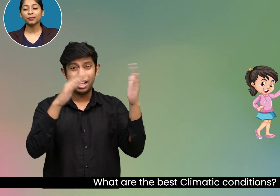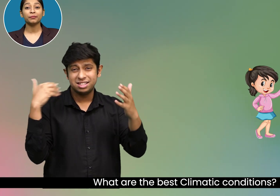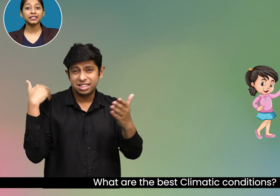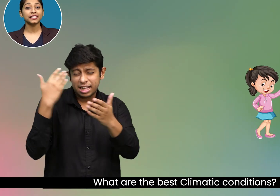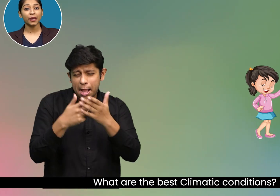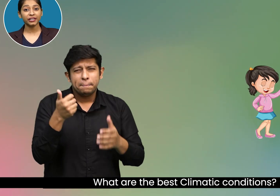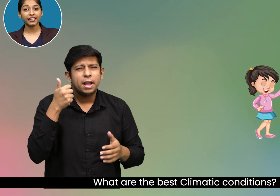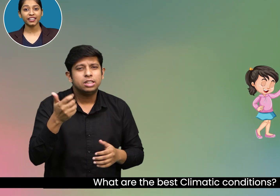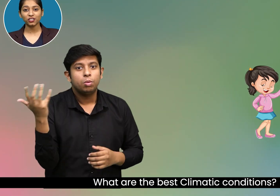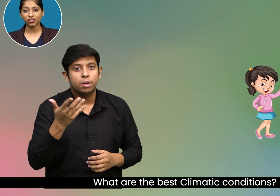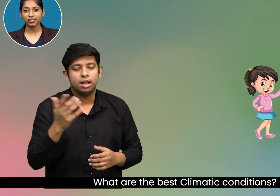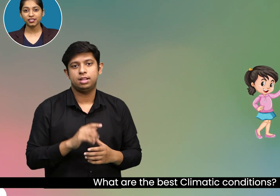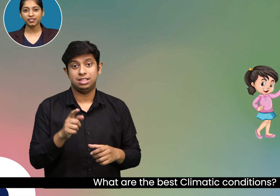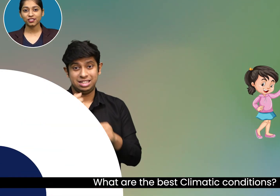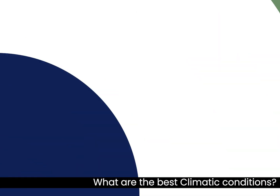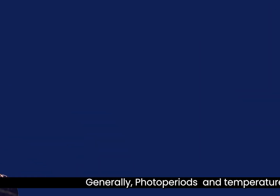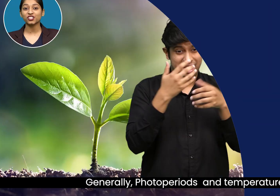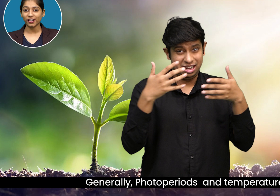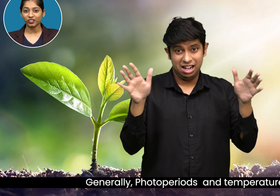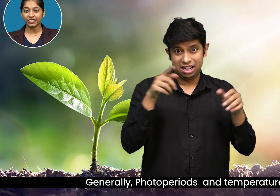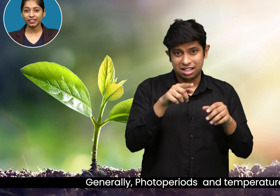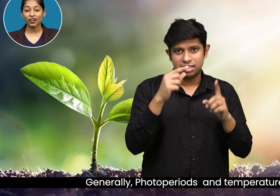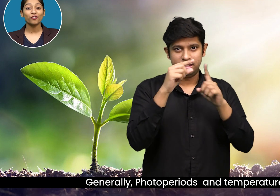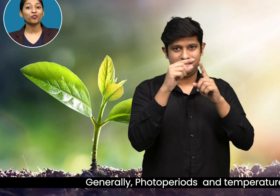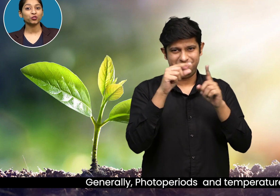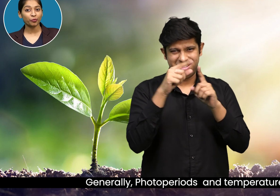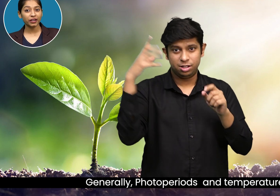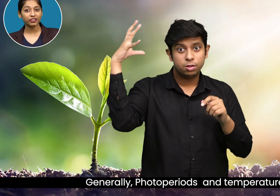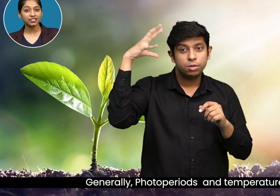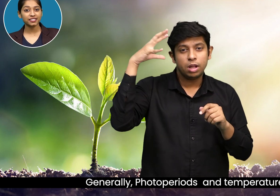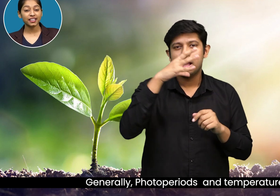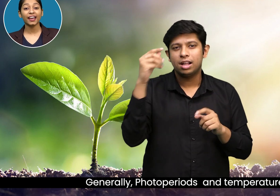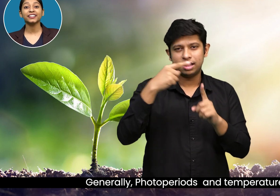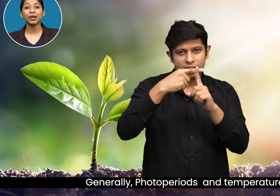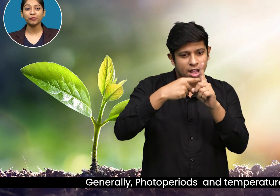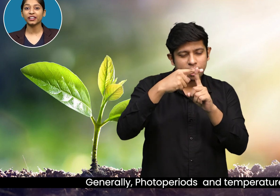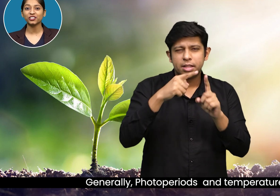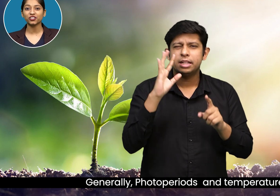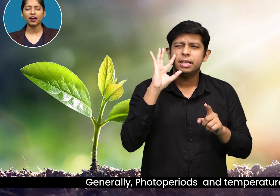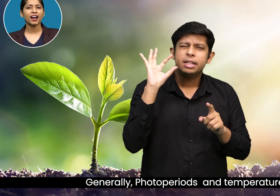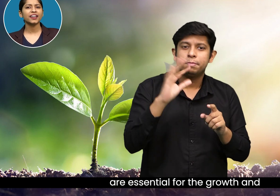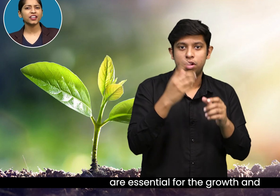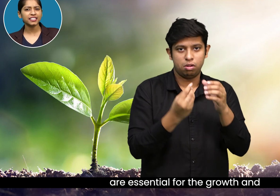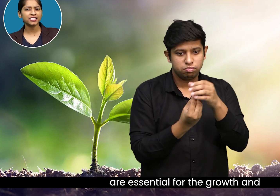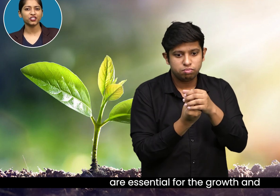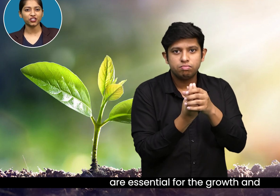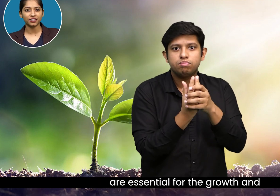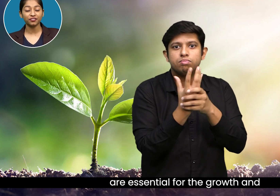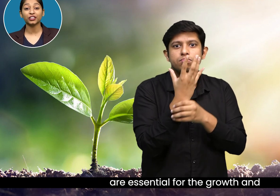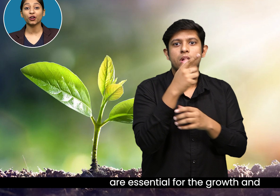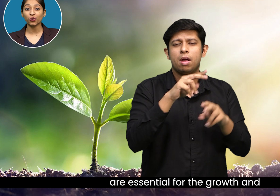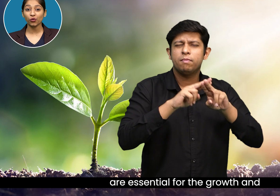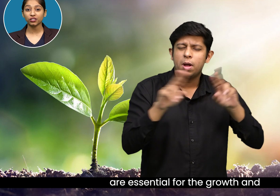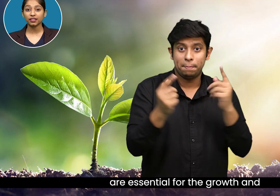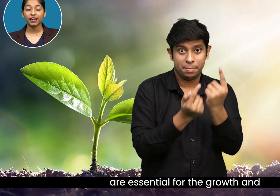What are the best climatic conditions? Generally, photoperiods and temperature are essential